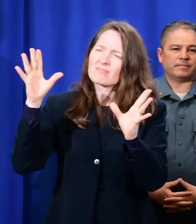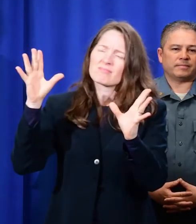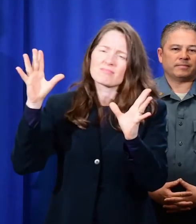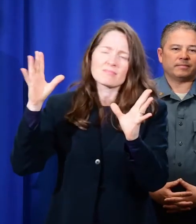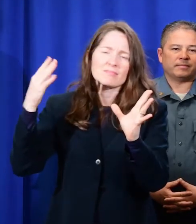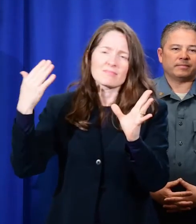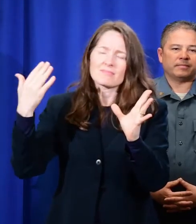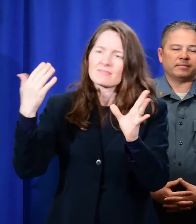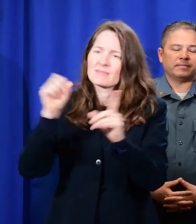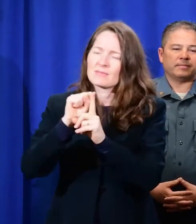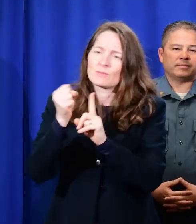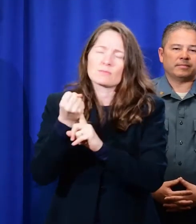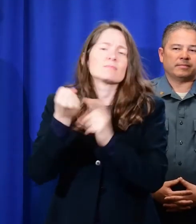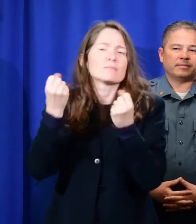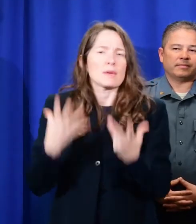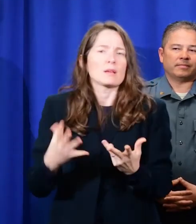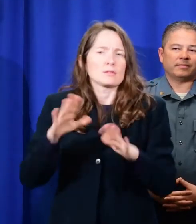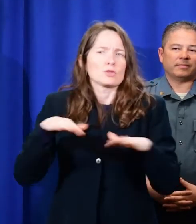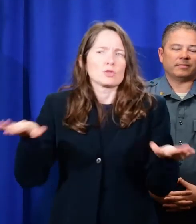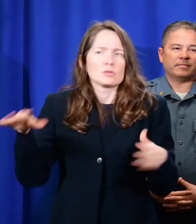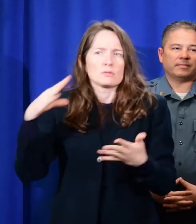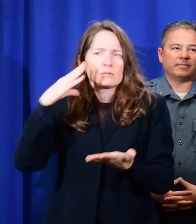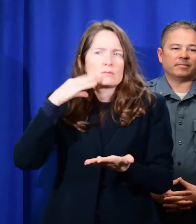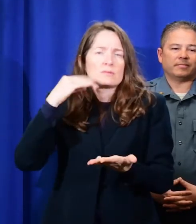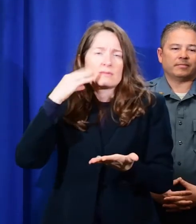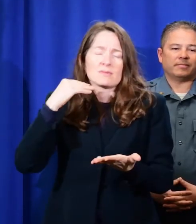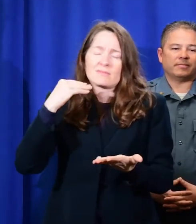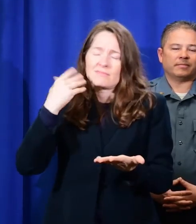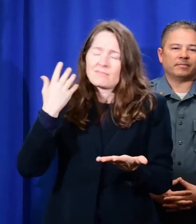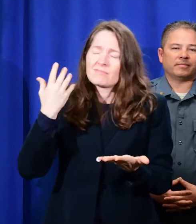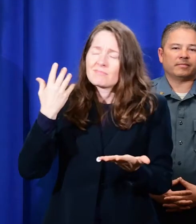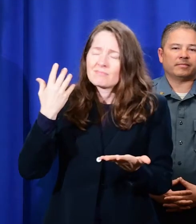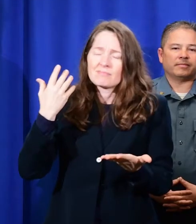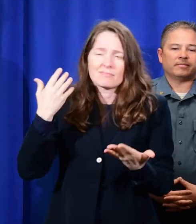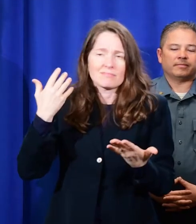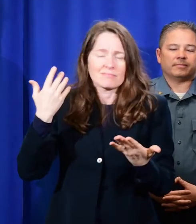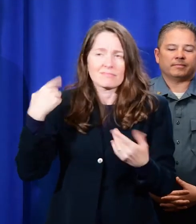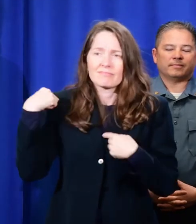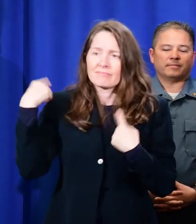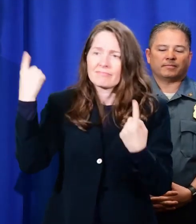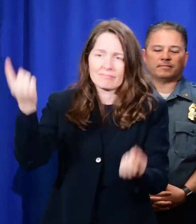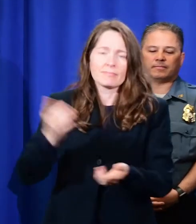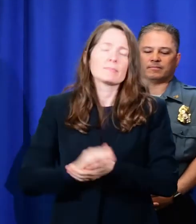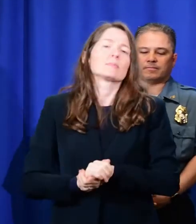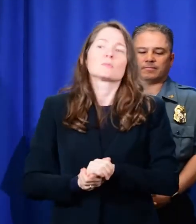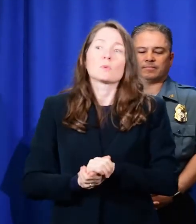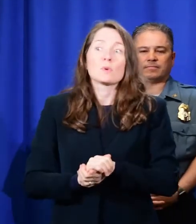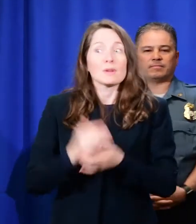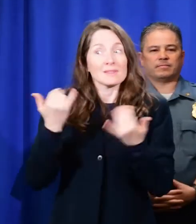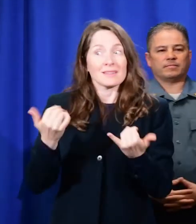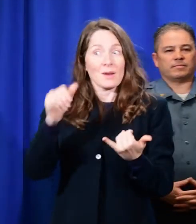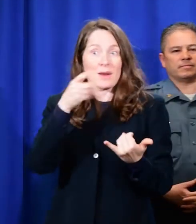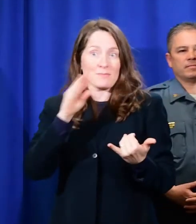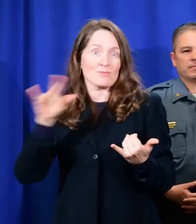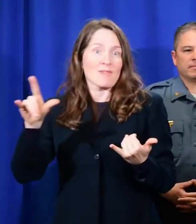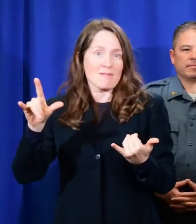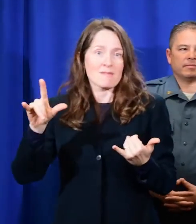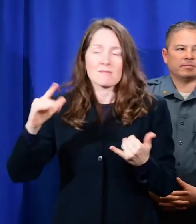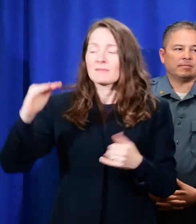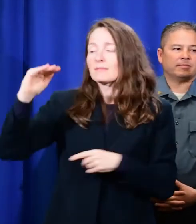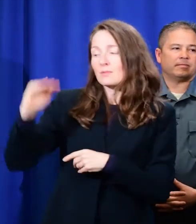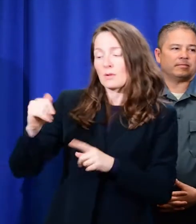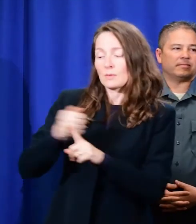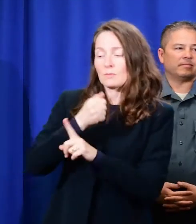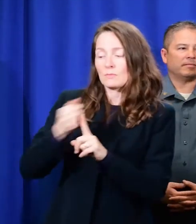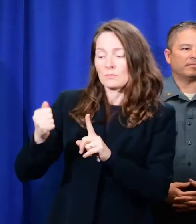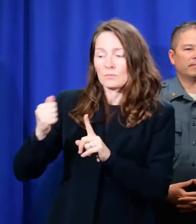today. This April, as we recognize Child Abuse Prevention Month, we stand together as